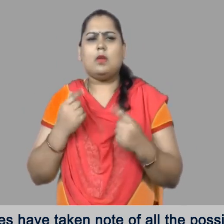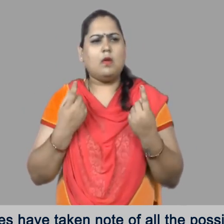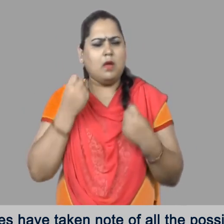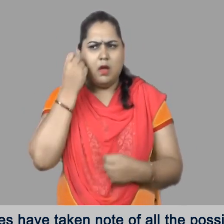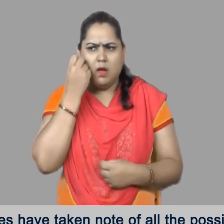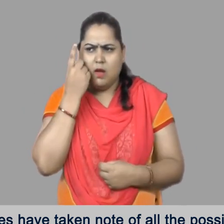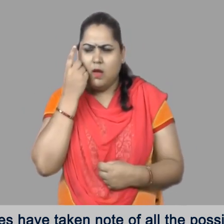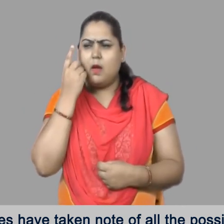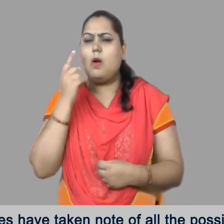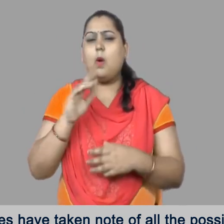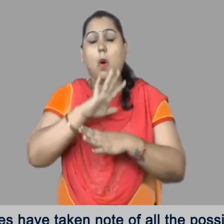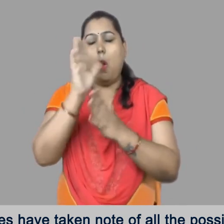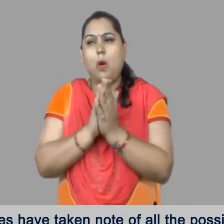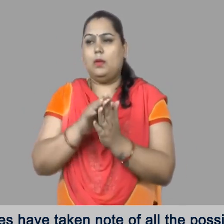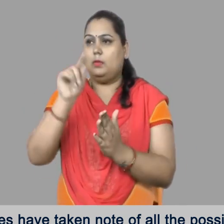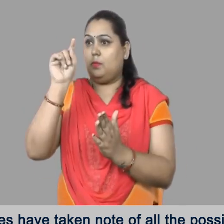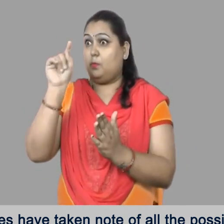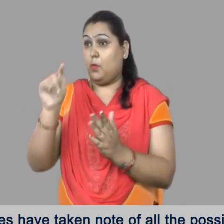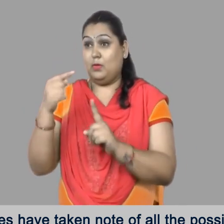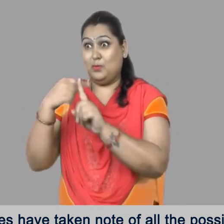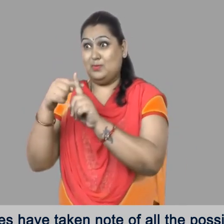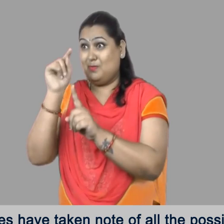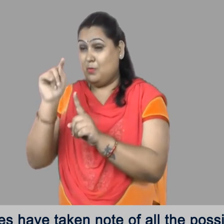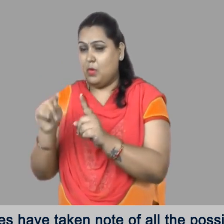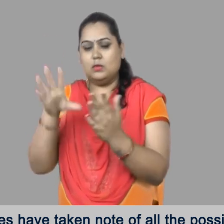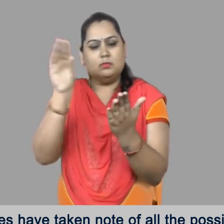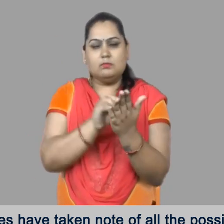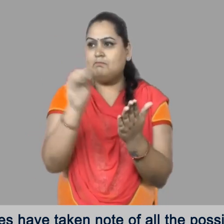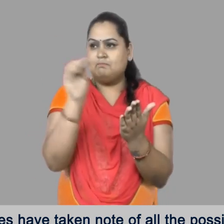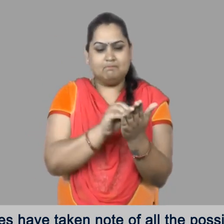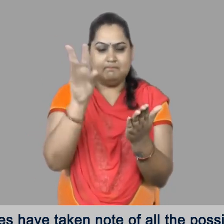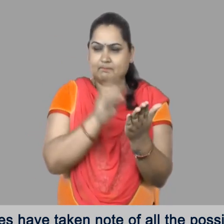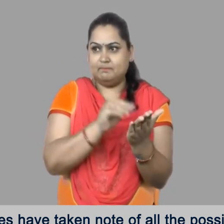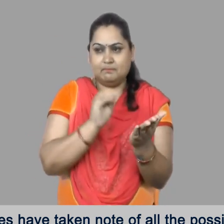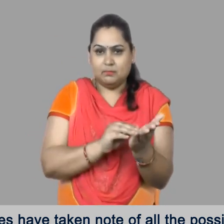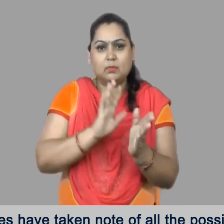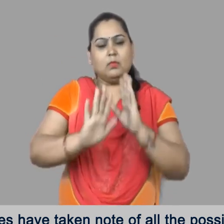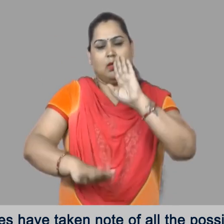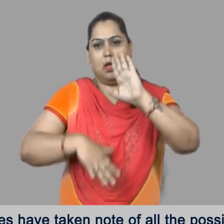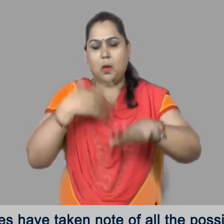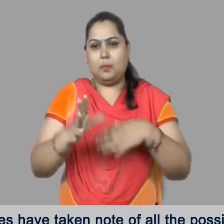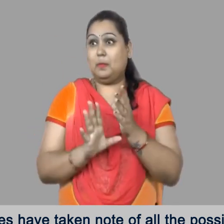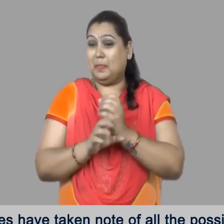came out with the guidelines after detailed study of current practices